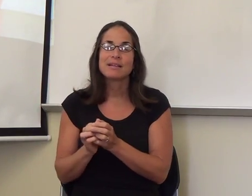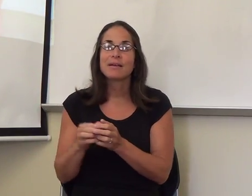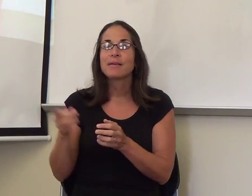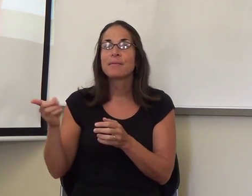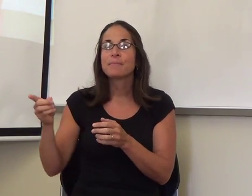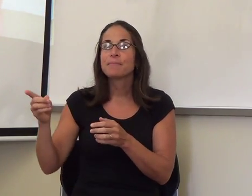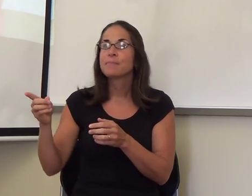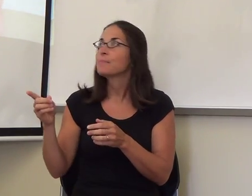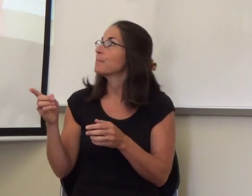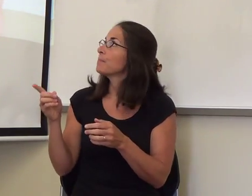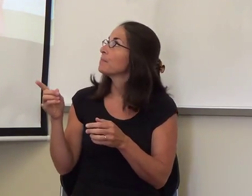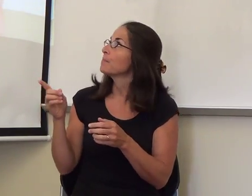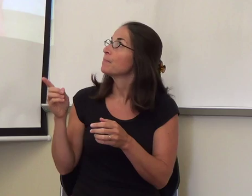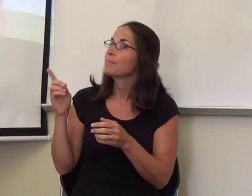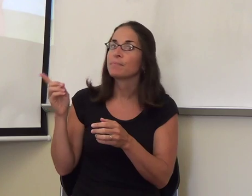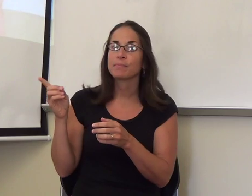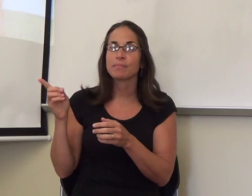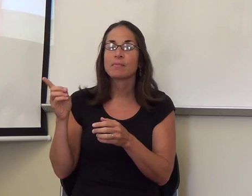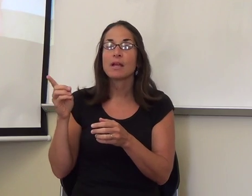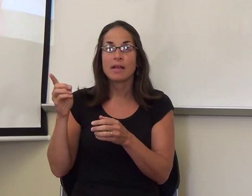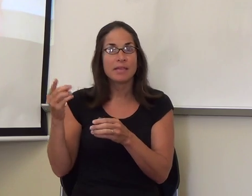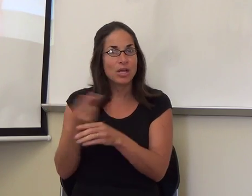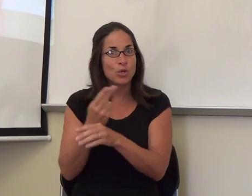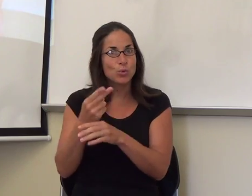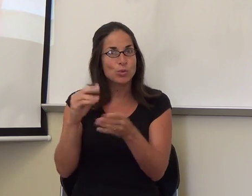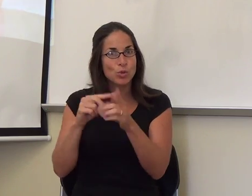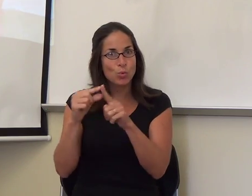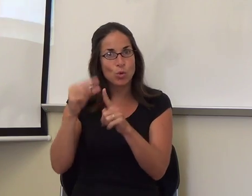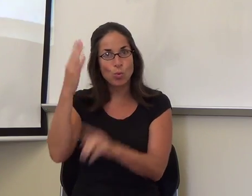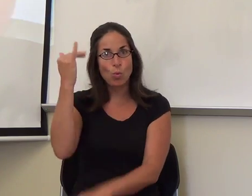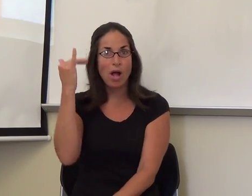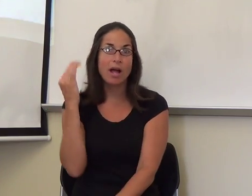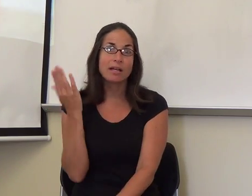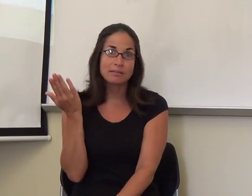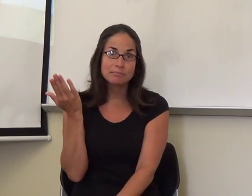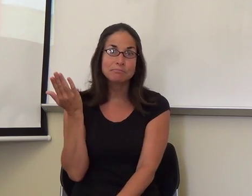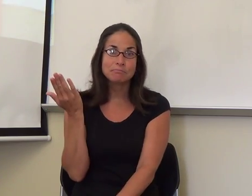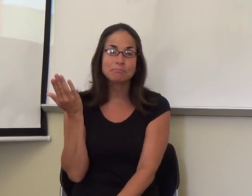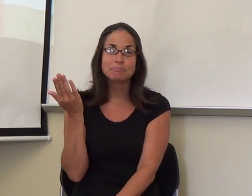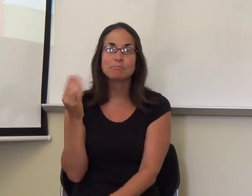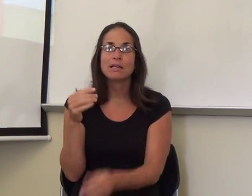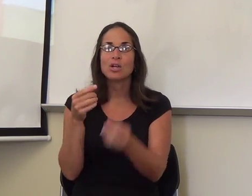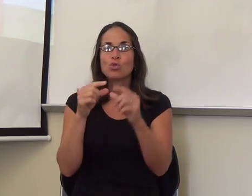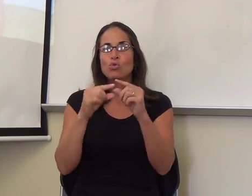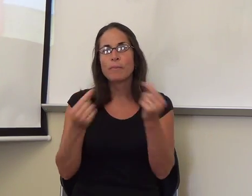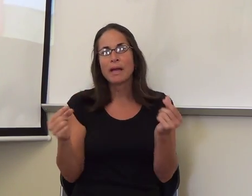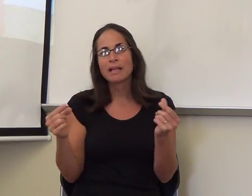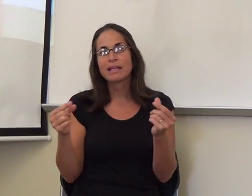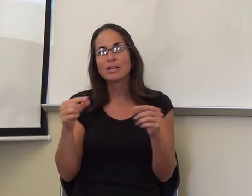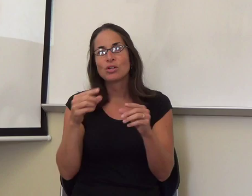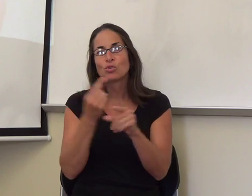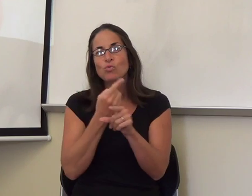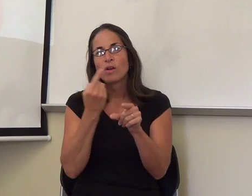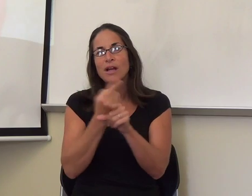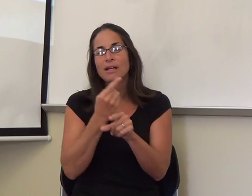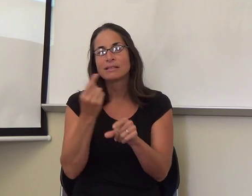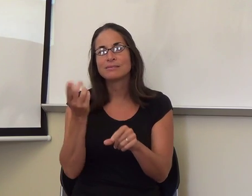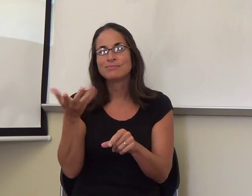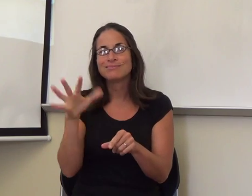this person worked the why in. It's not a completely grammatically correct sentence, but it